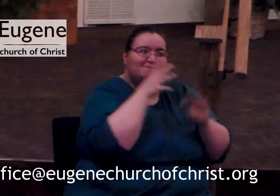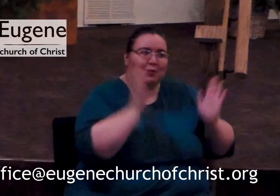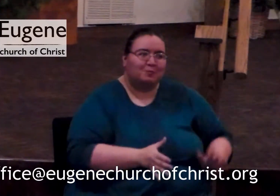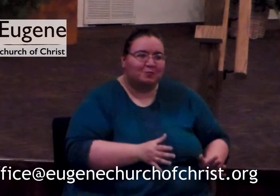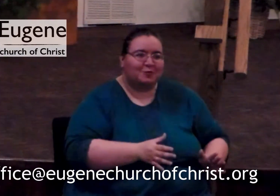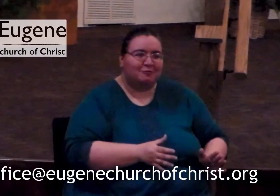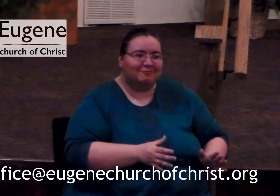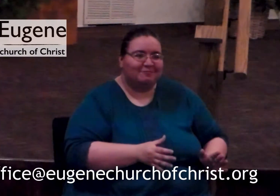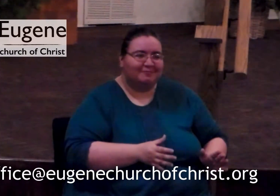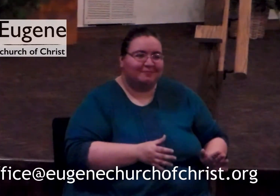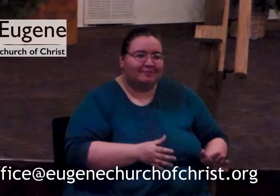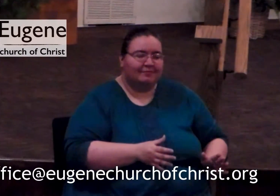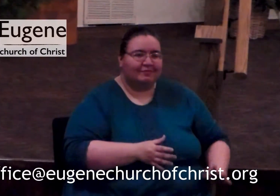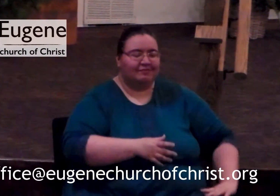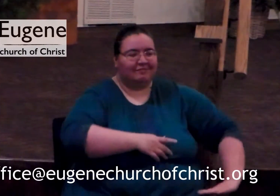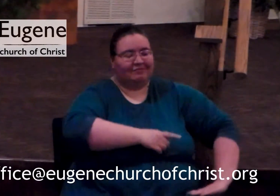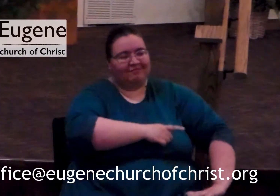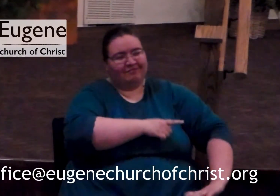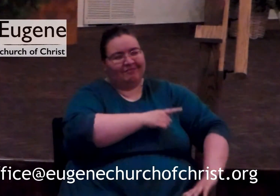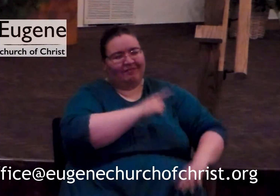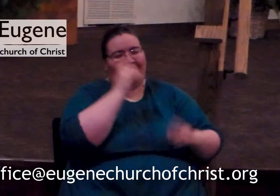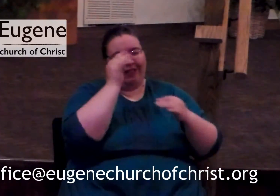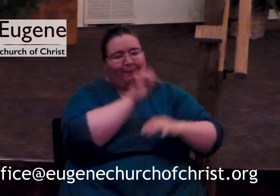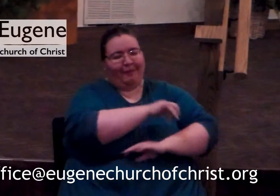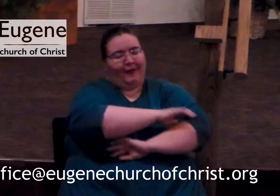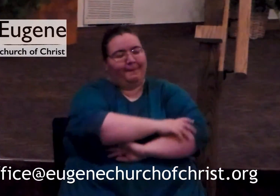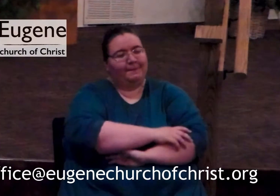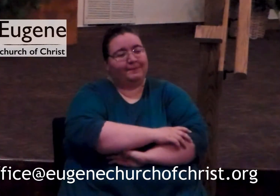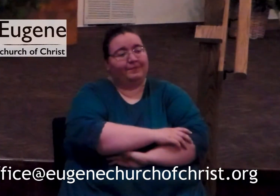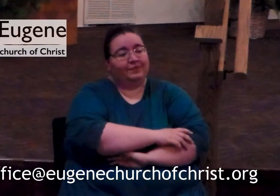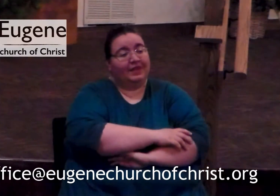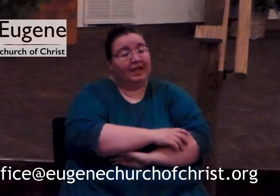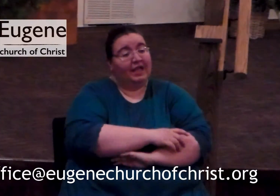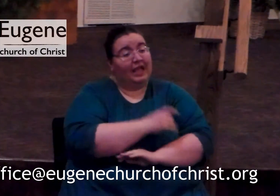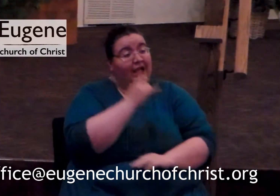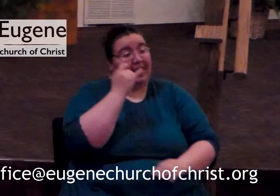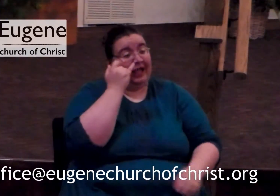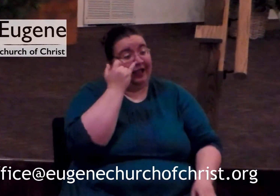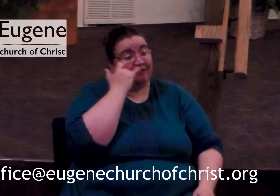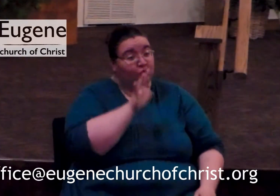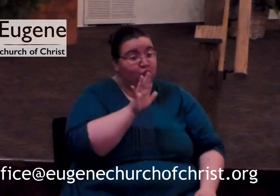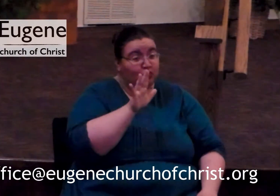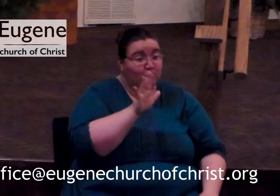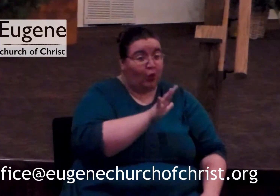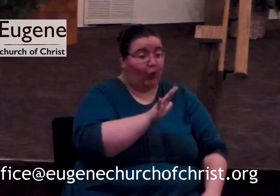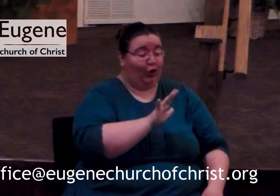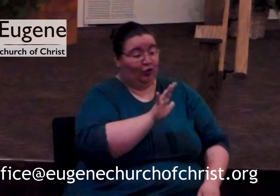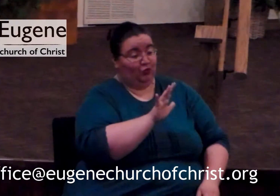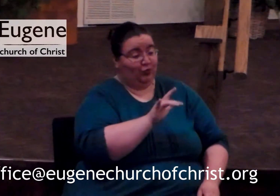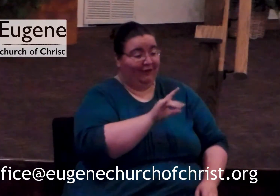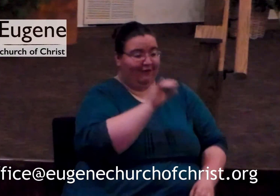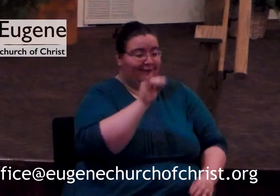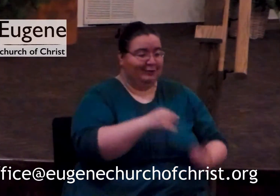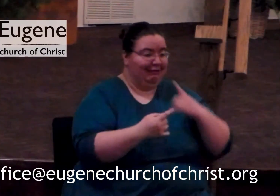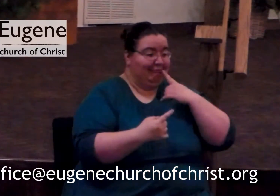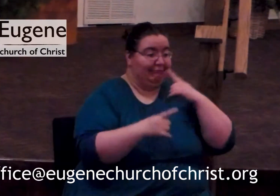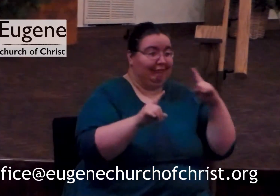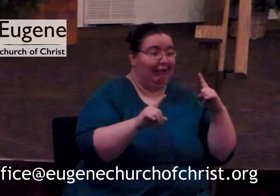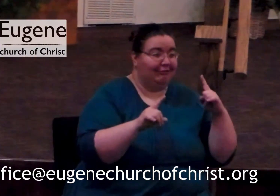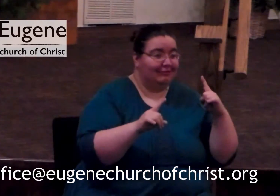And think about that for a minute, because if you have your 25% or whatever it might be success throughout the course of life, and you have found